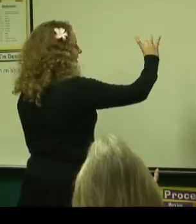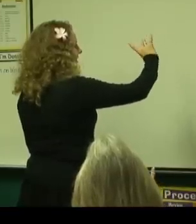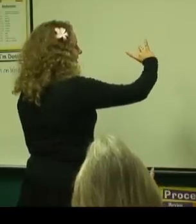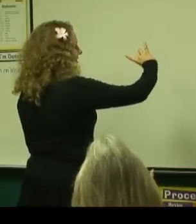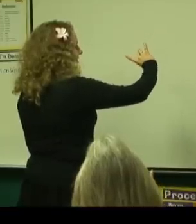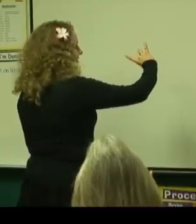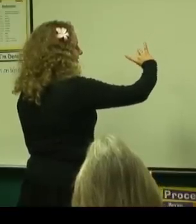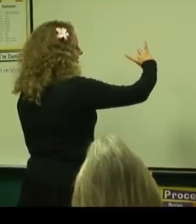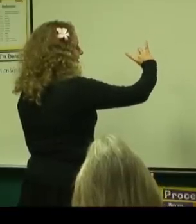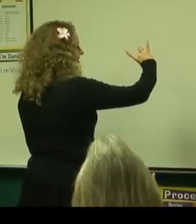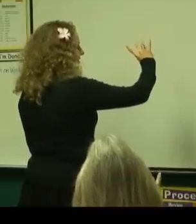68,